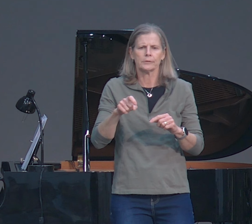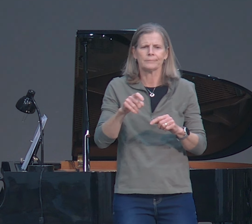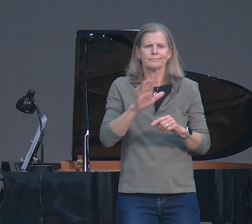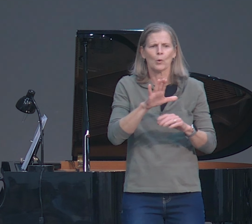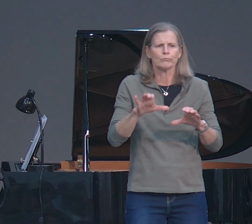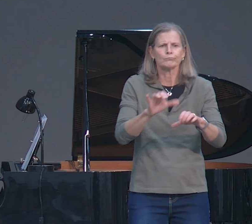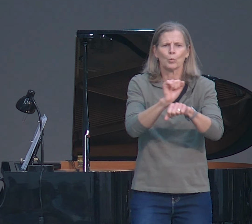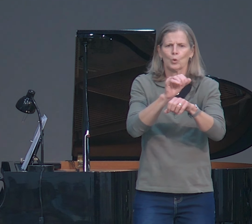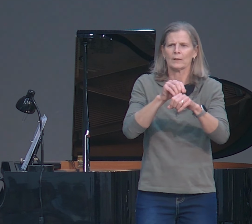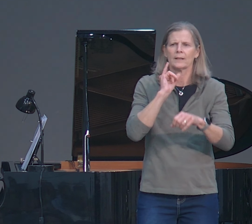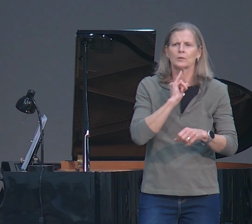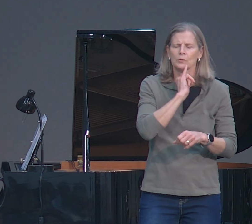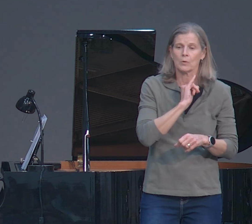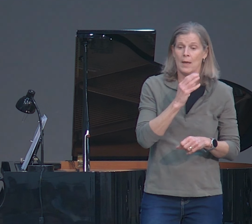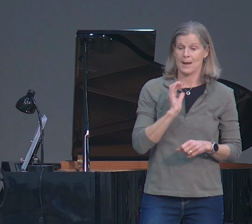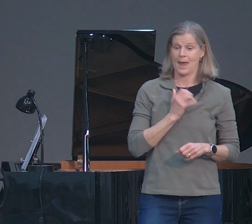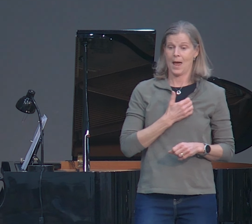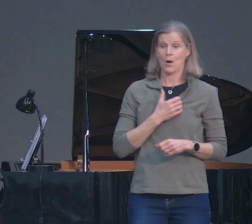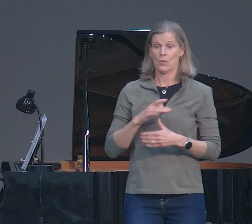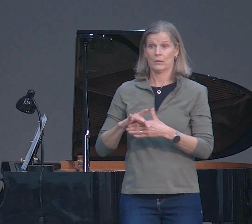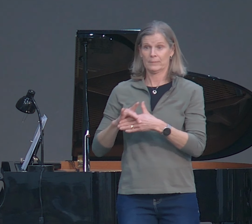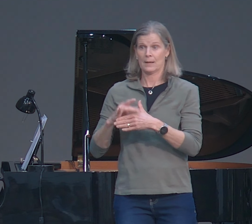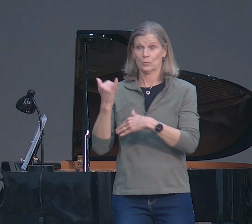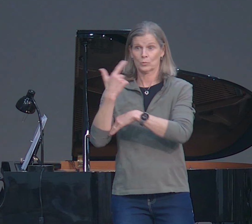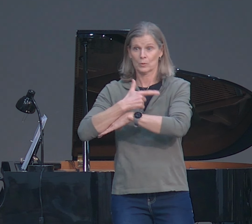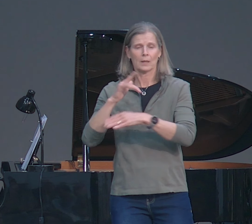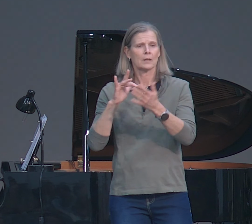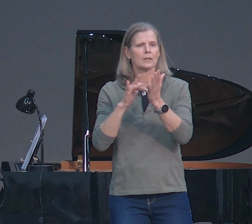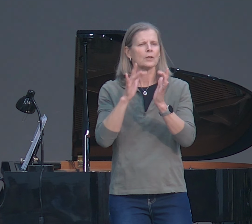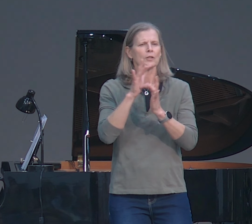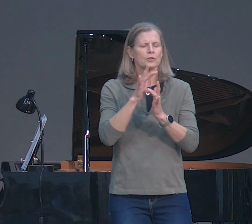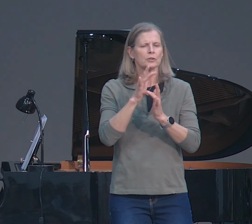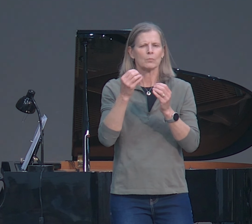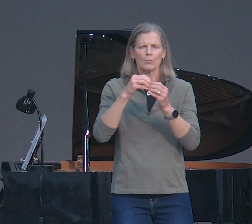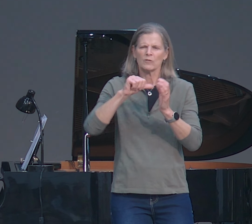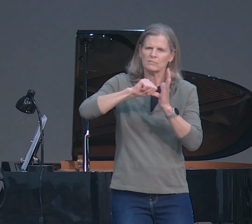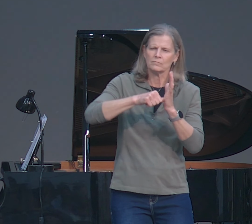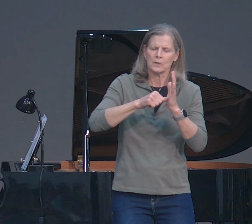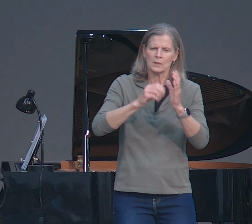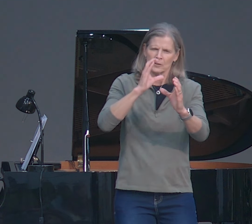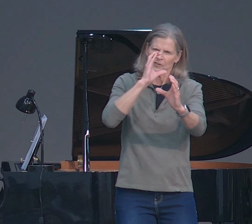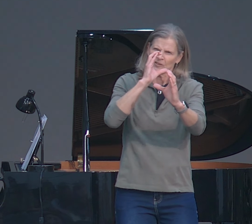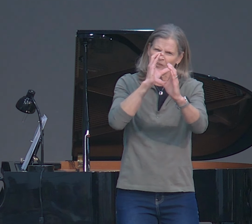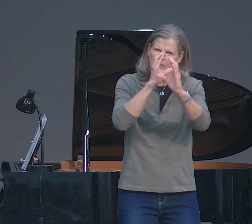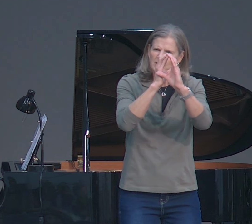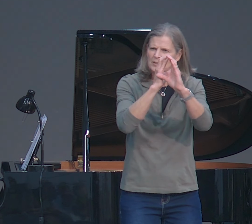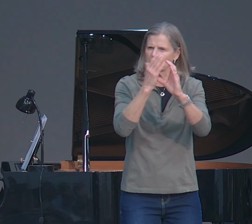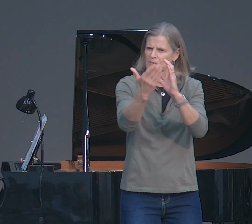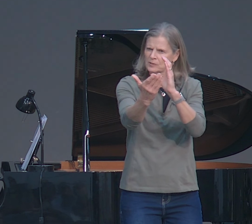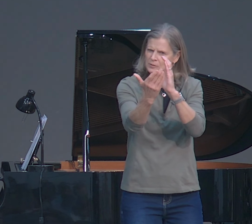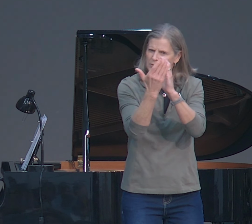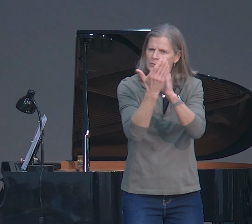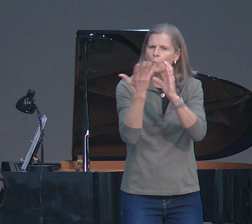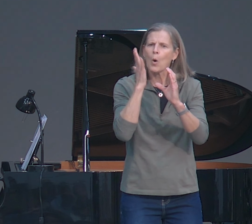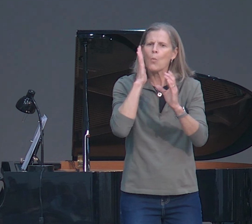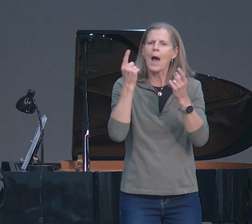Israel. And then in our text today, Jesus presses in on the lens and he speaks about what's going to happen